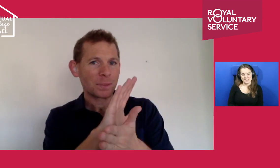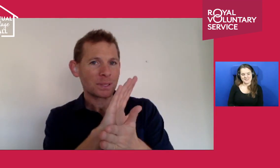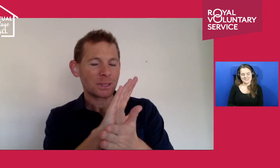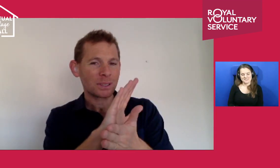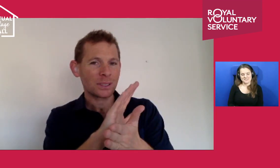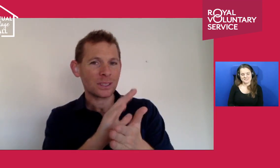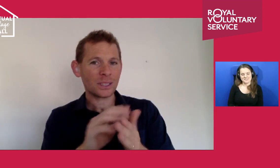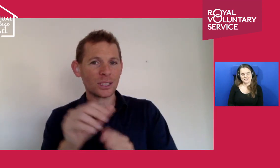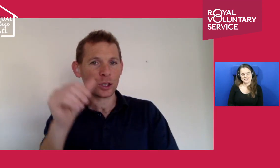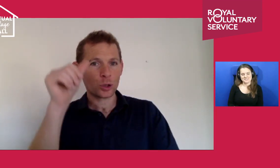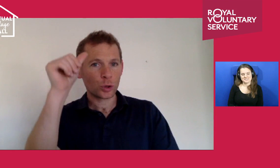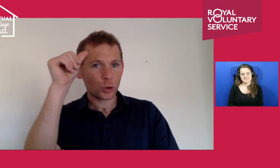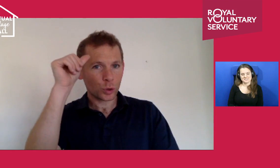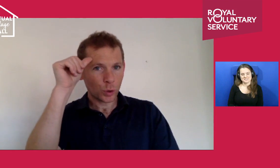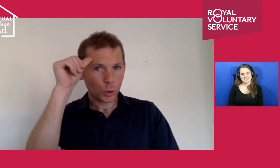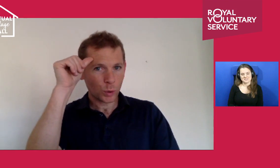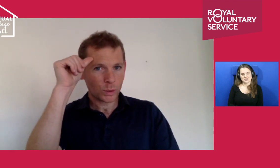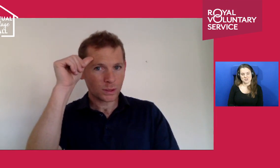happy,